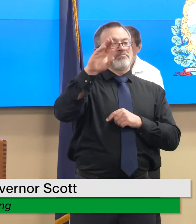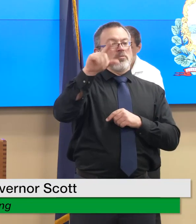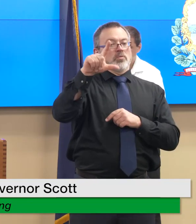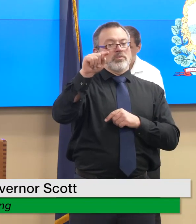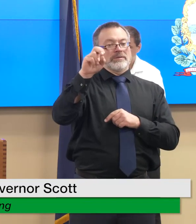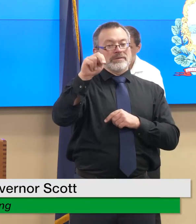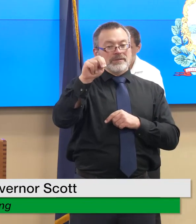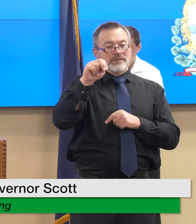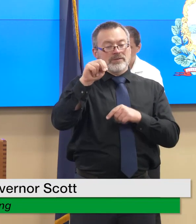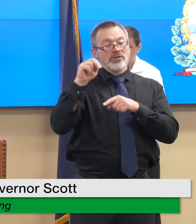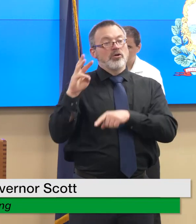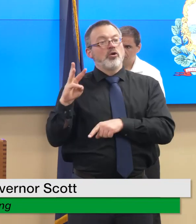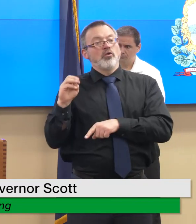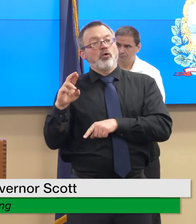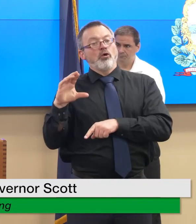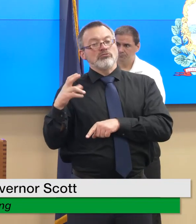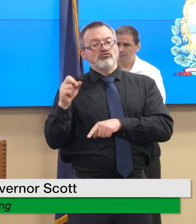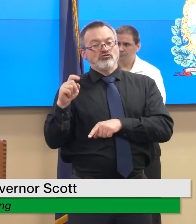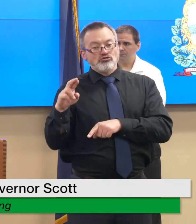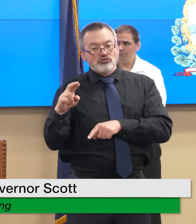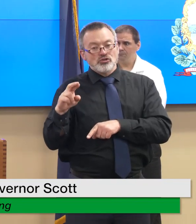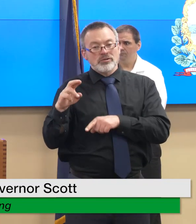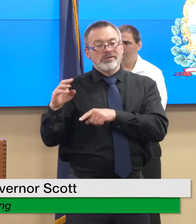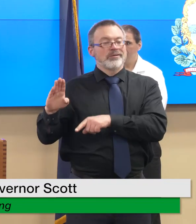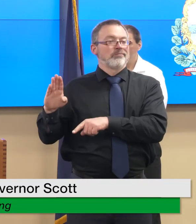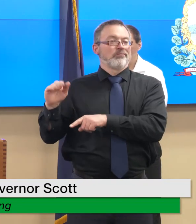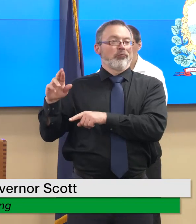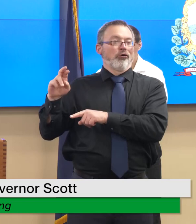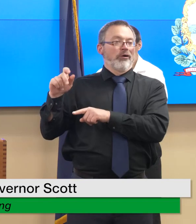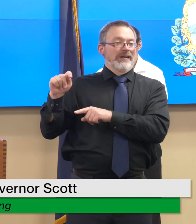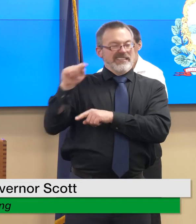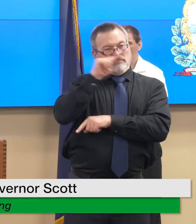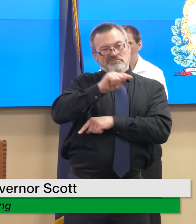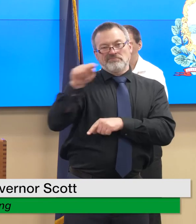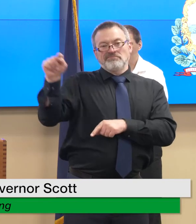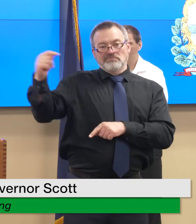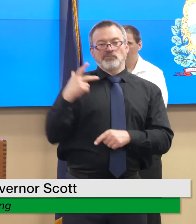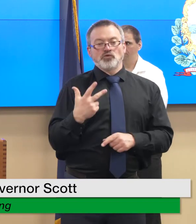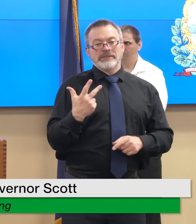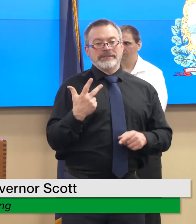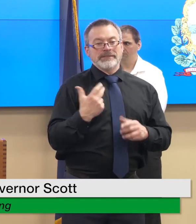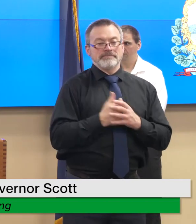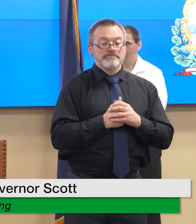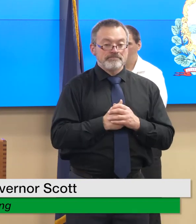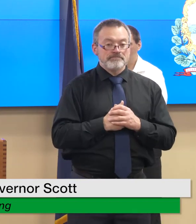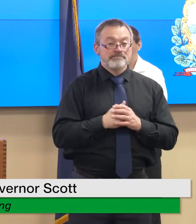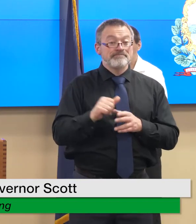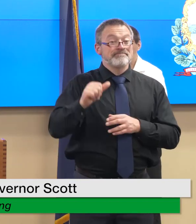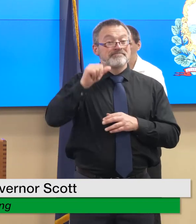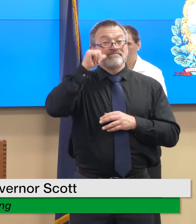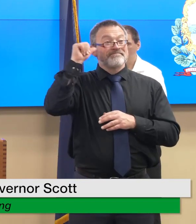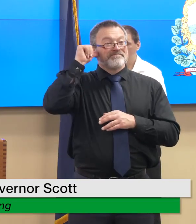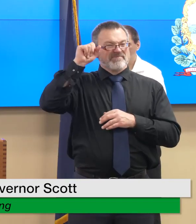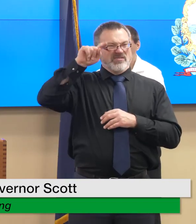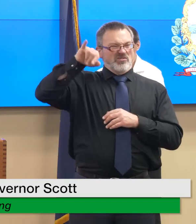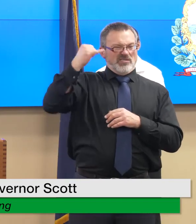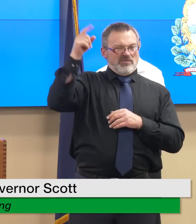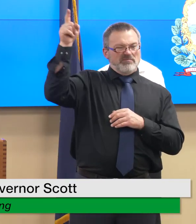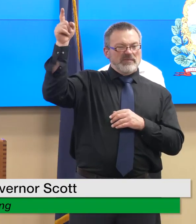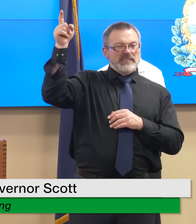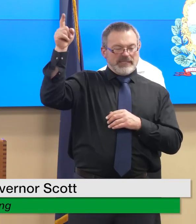of several landslides associated with yesterday's storm in St. Johnsbury and plans to be on the ground there